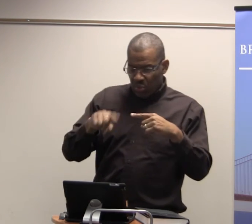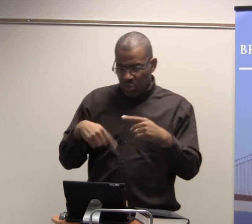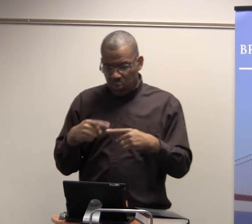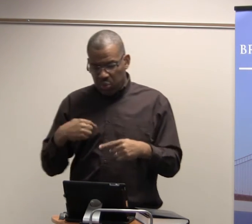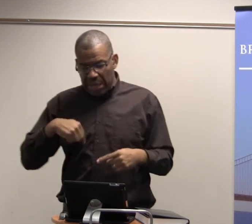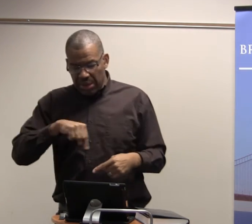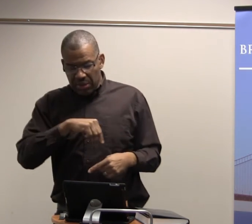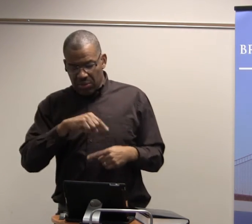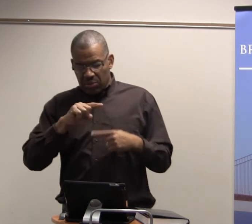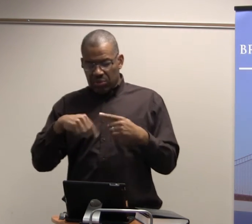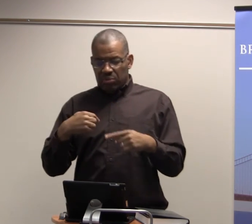We